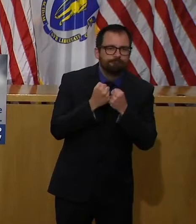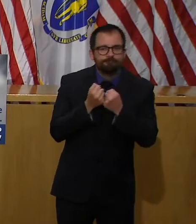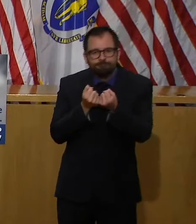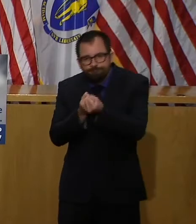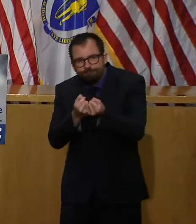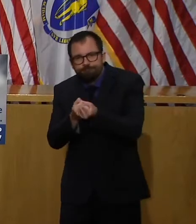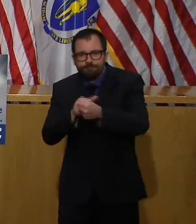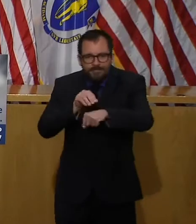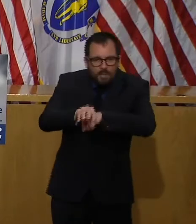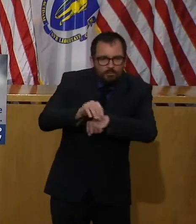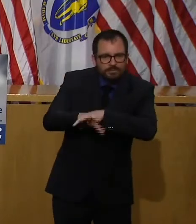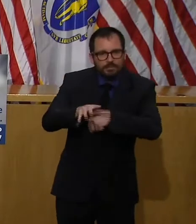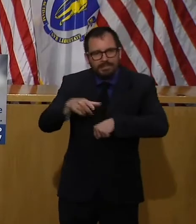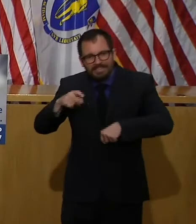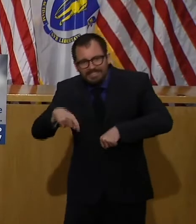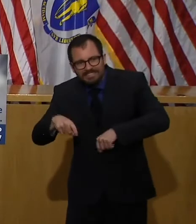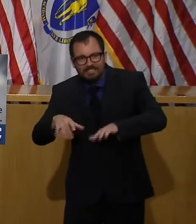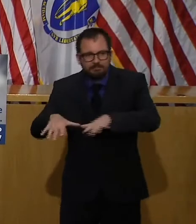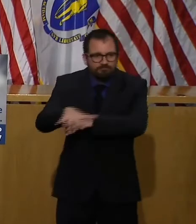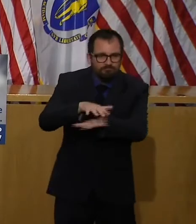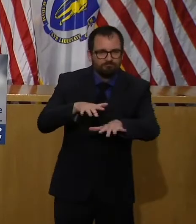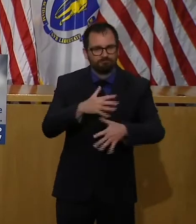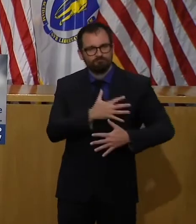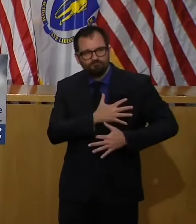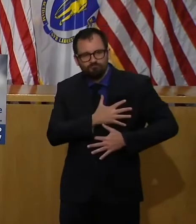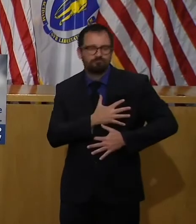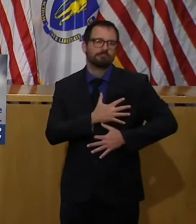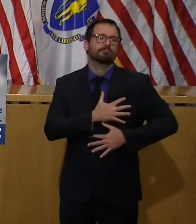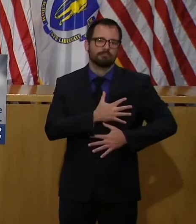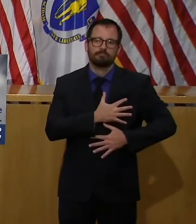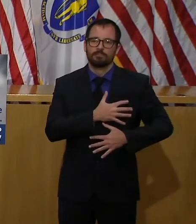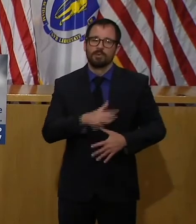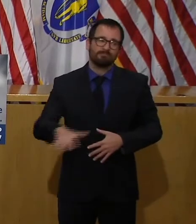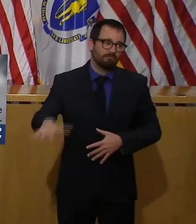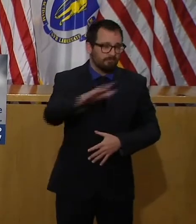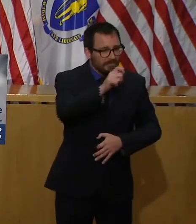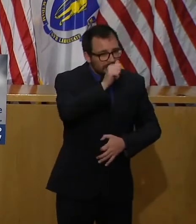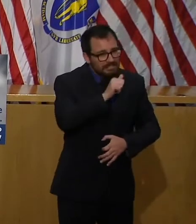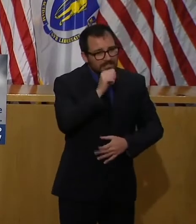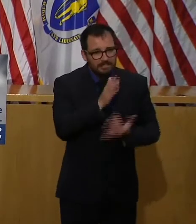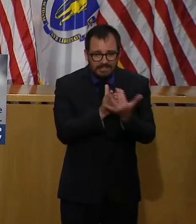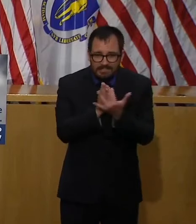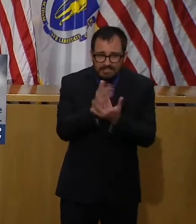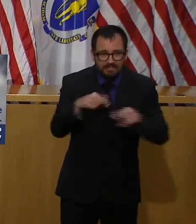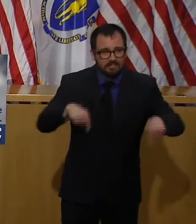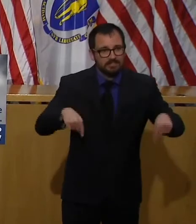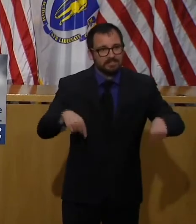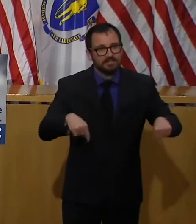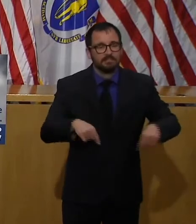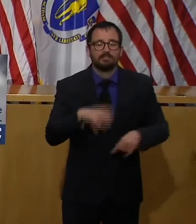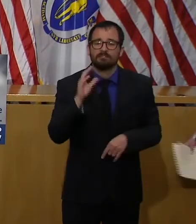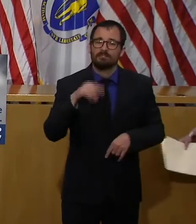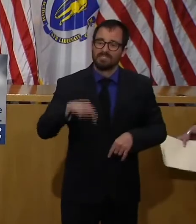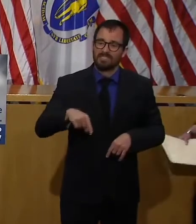It's hard, I know, but we will continue to get through this together. Thank you.